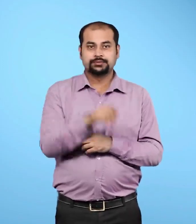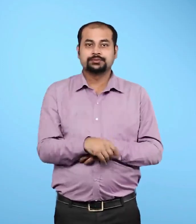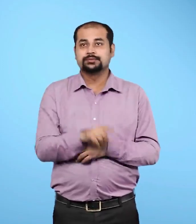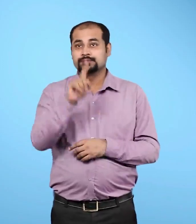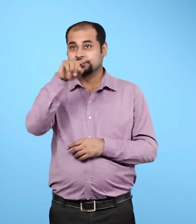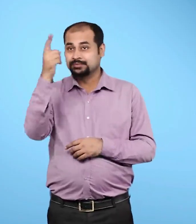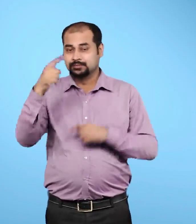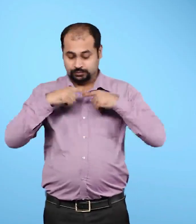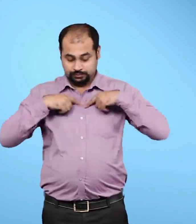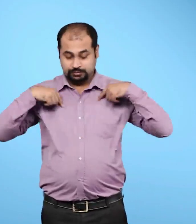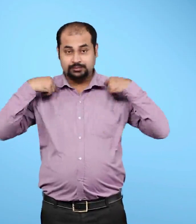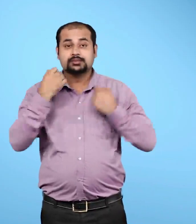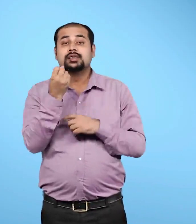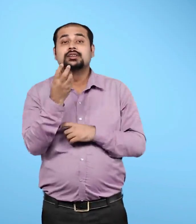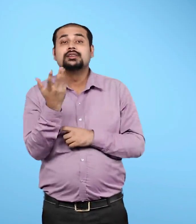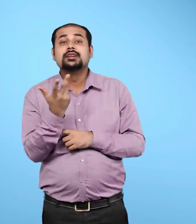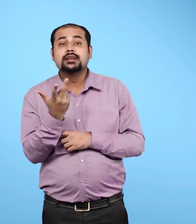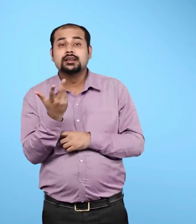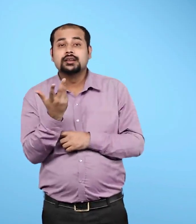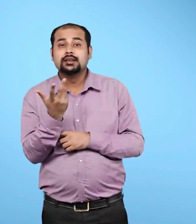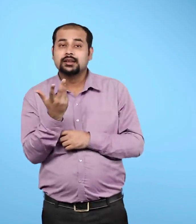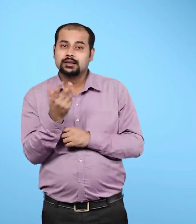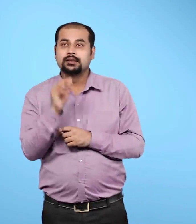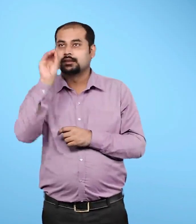Column 3, necklace of 10 beads, dash.